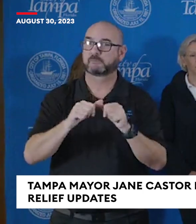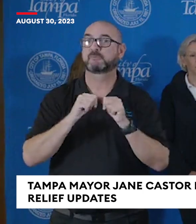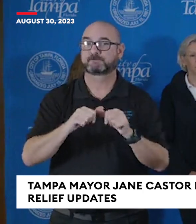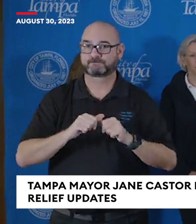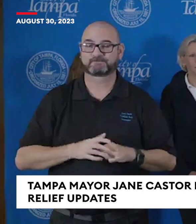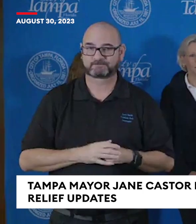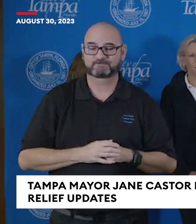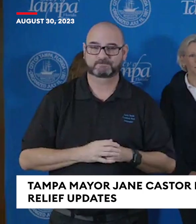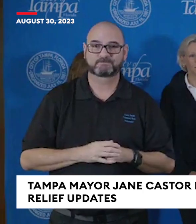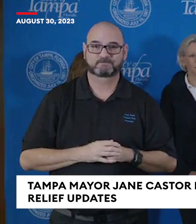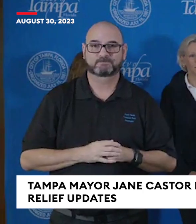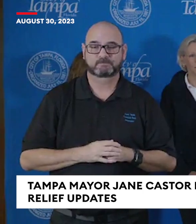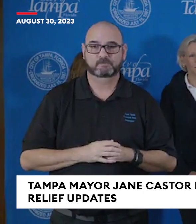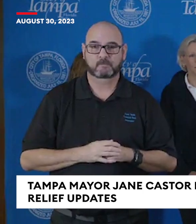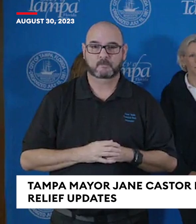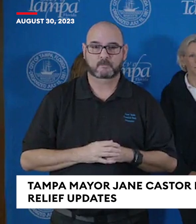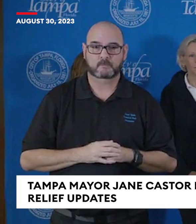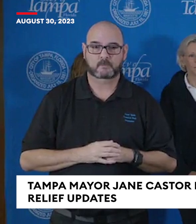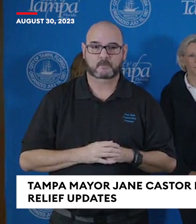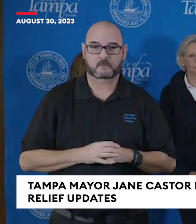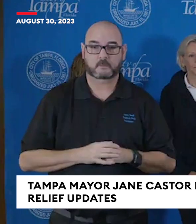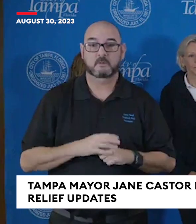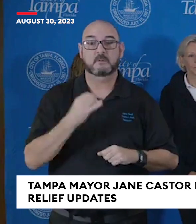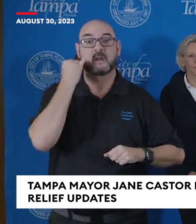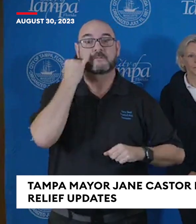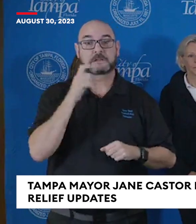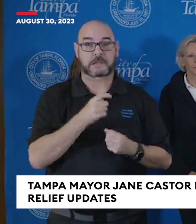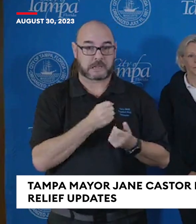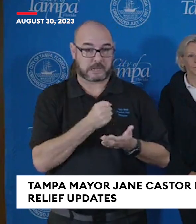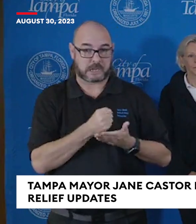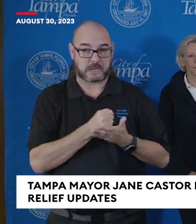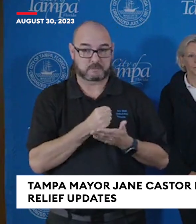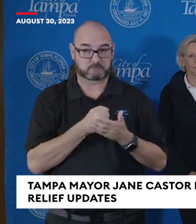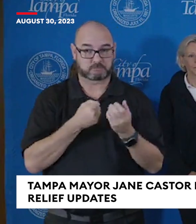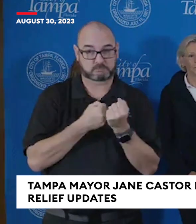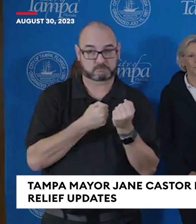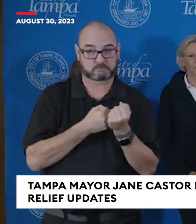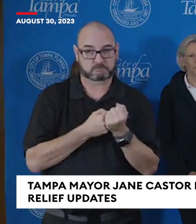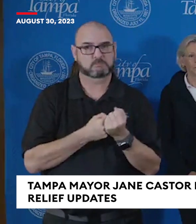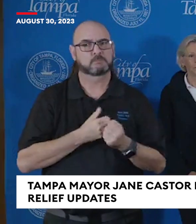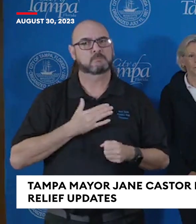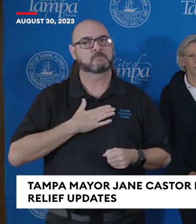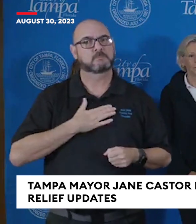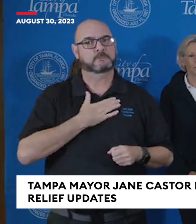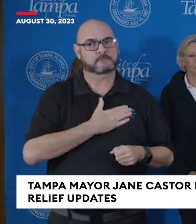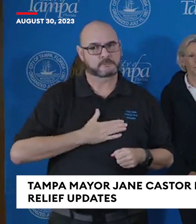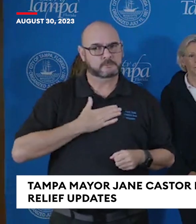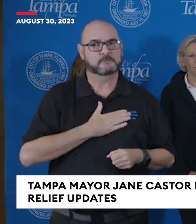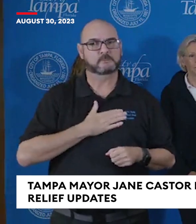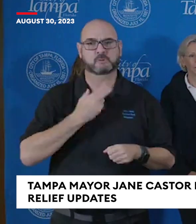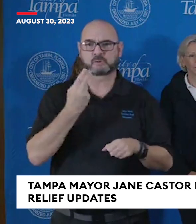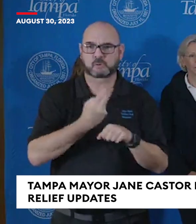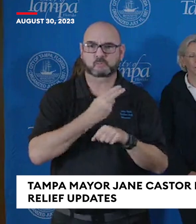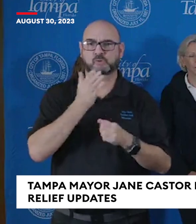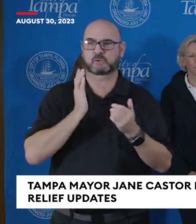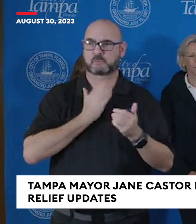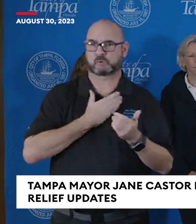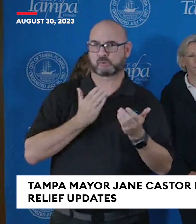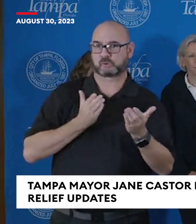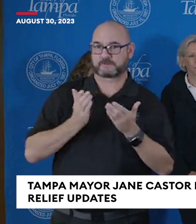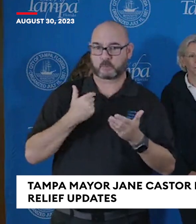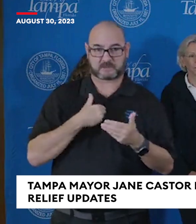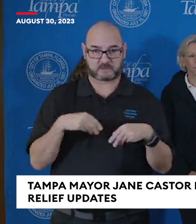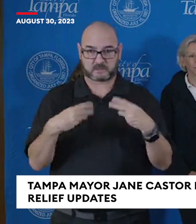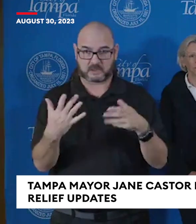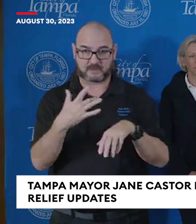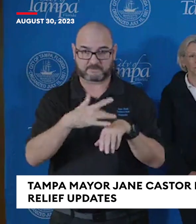you are in need of any assistance, please use the service that's available to you. Once again, the